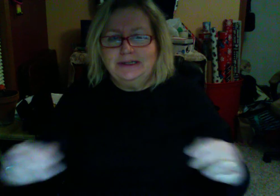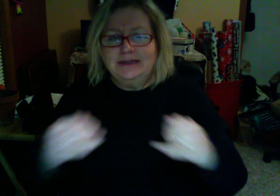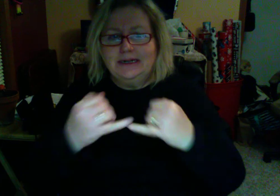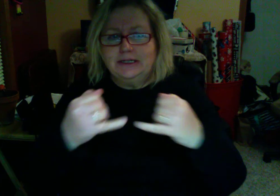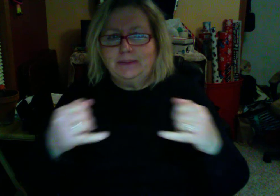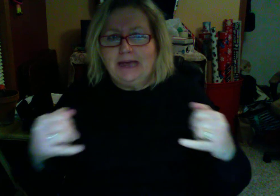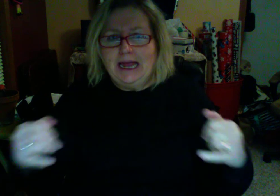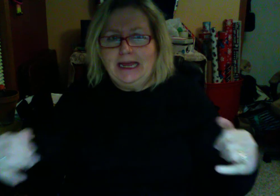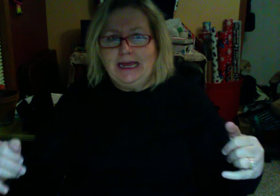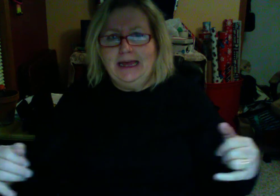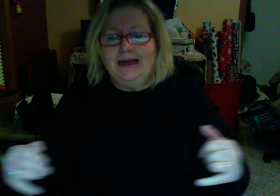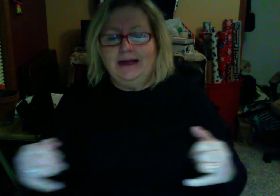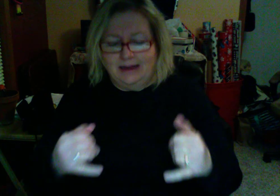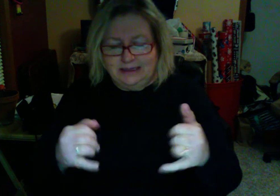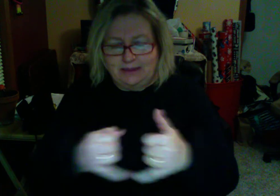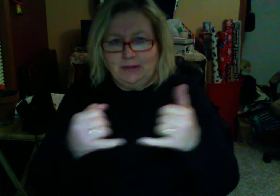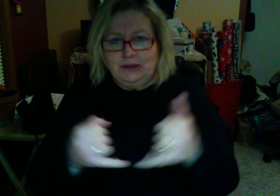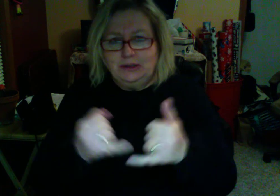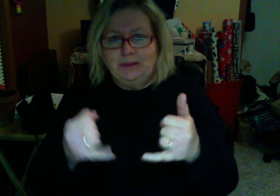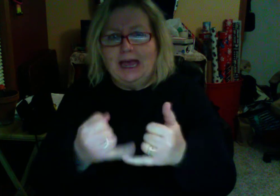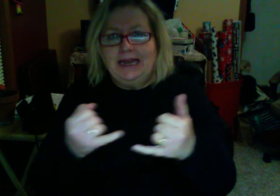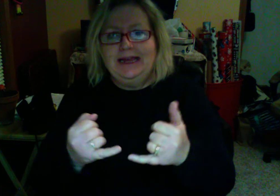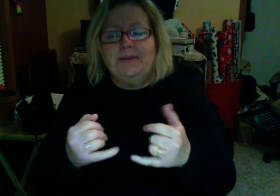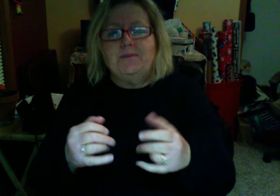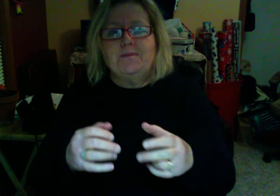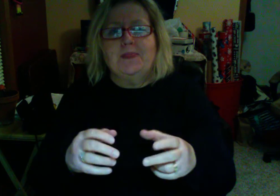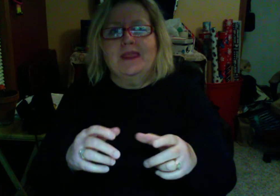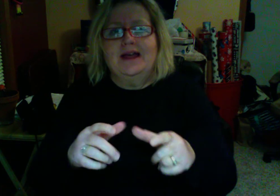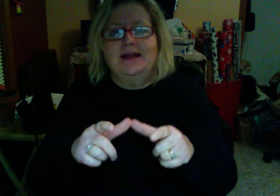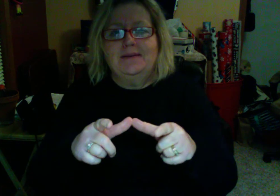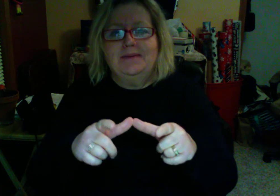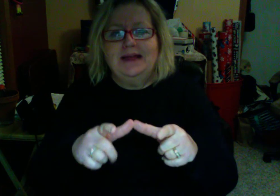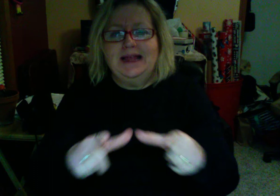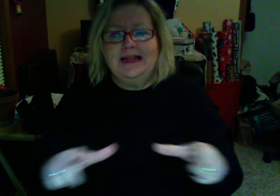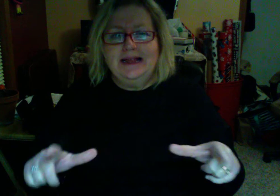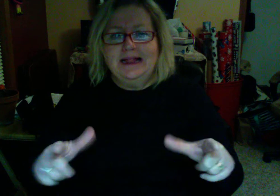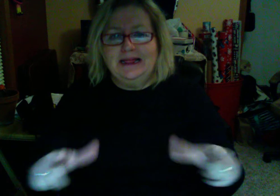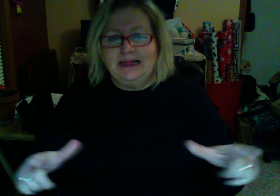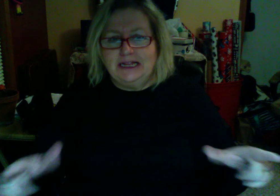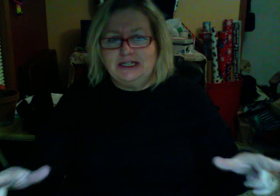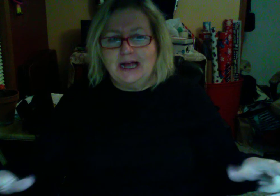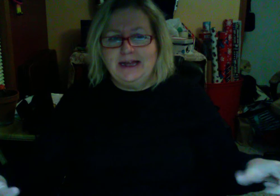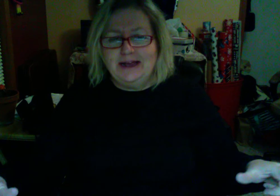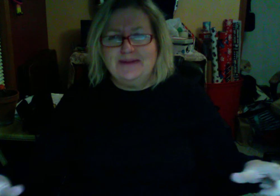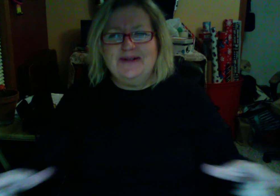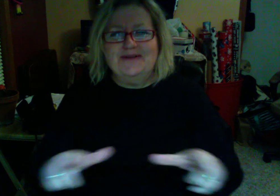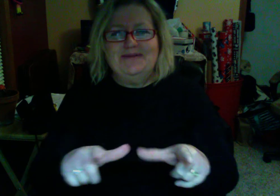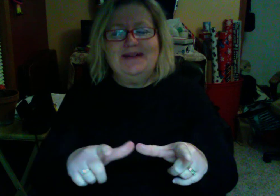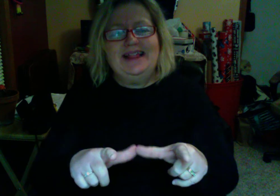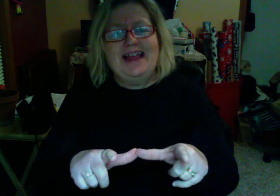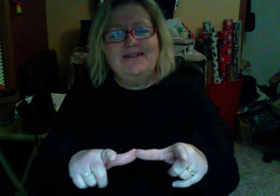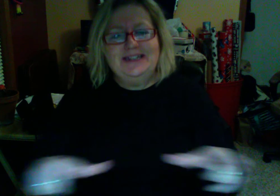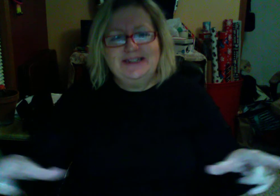Here's spaghetti. Some people do spaghetti. And then lasagna you move. But language, straight